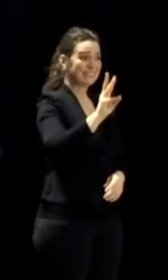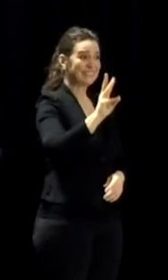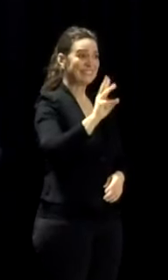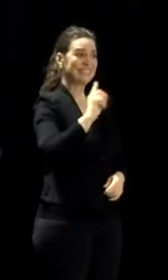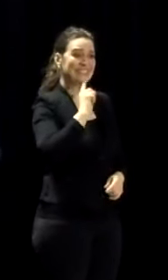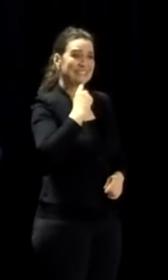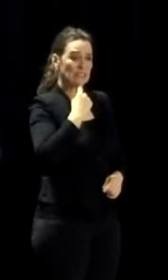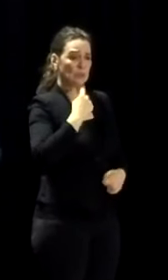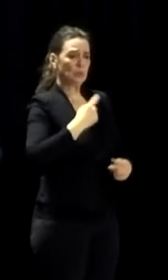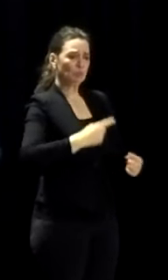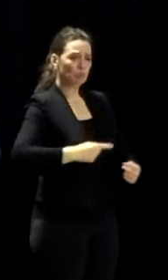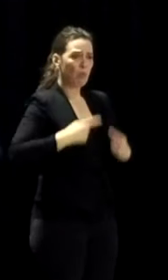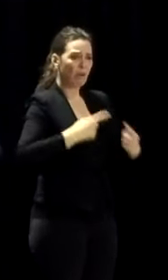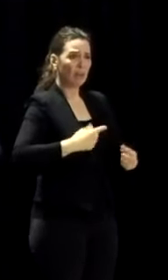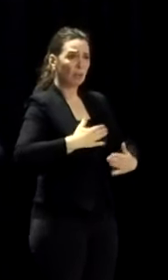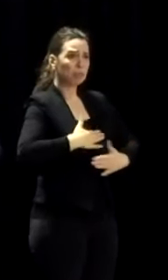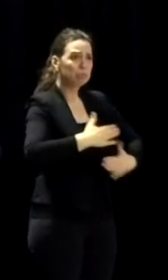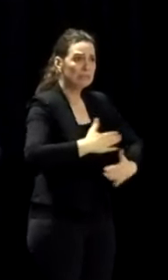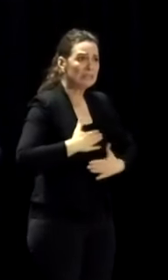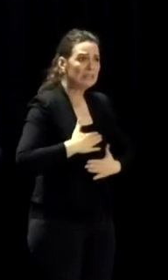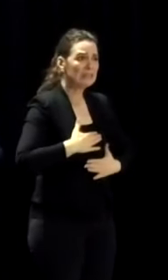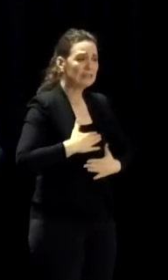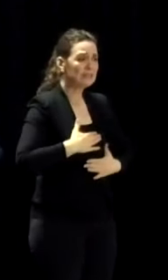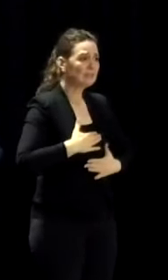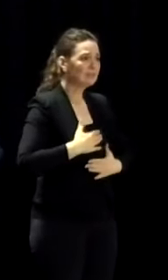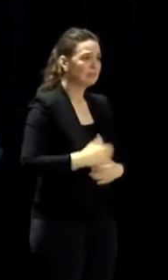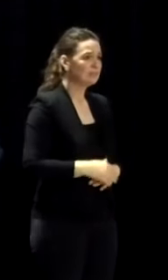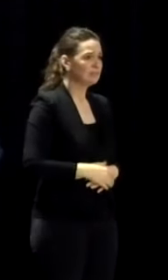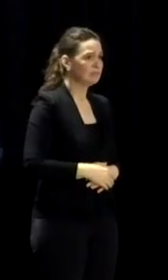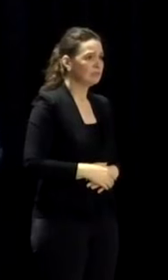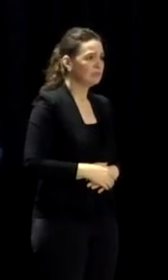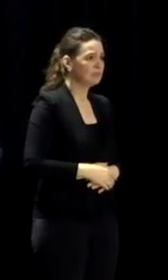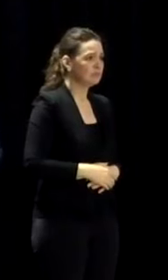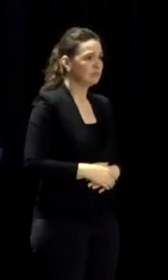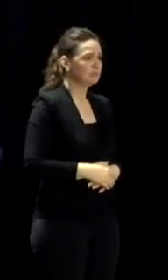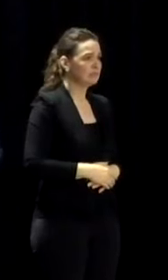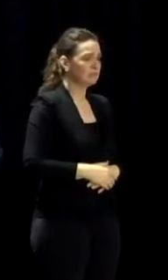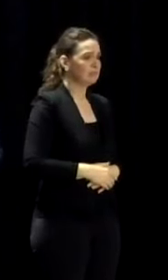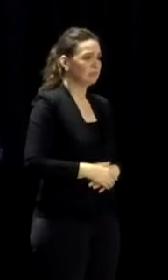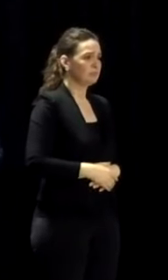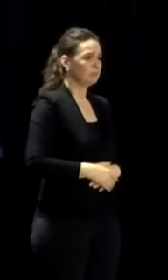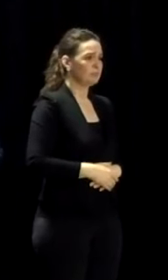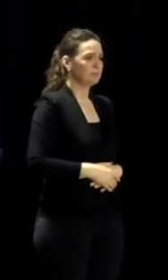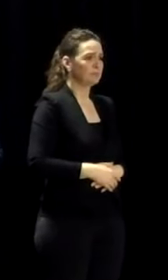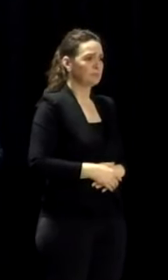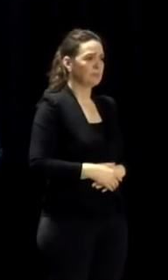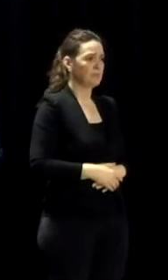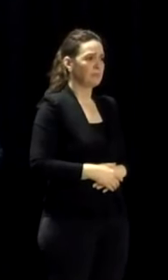We aren't doing this and talking about this because any other reason than we want you to be safe.